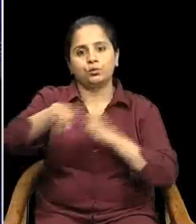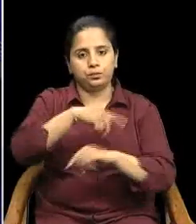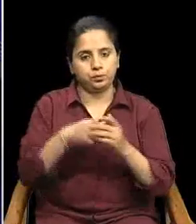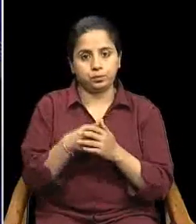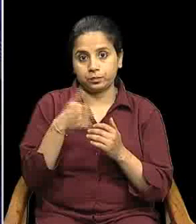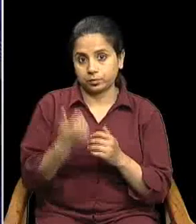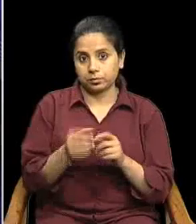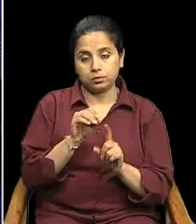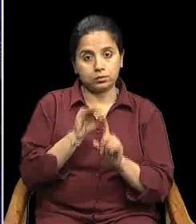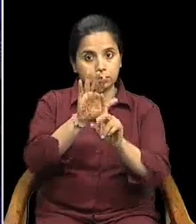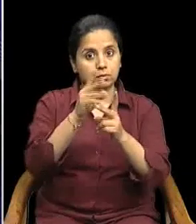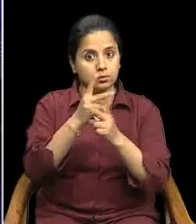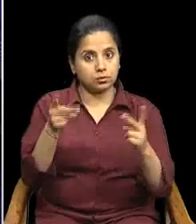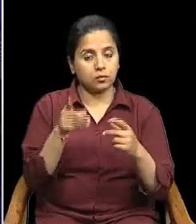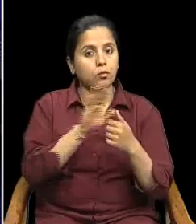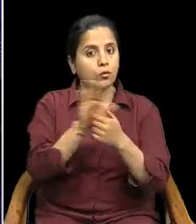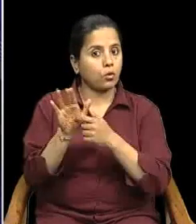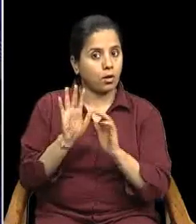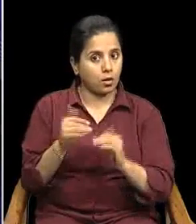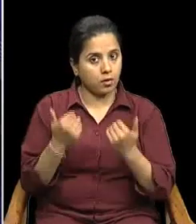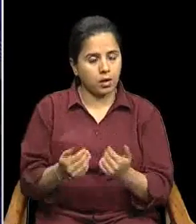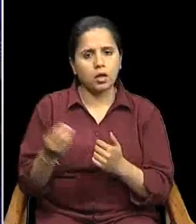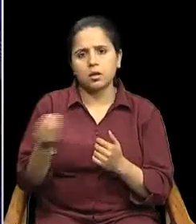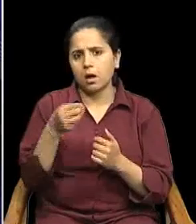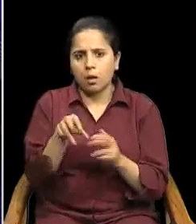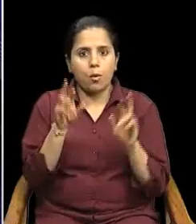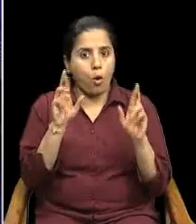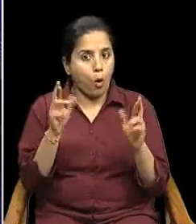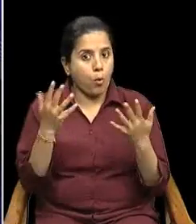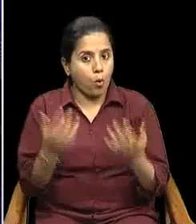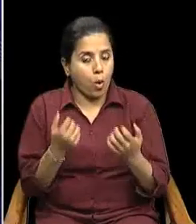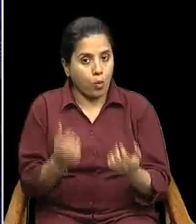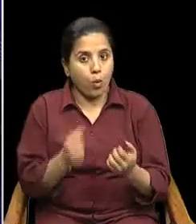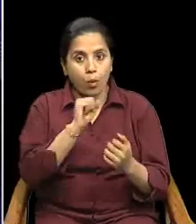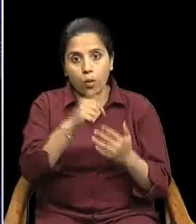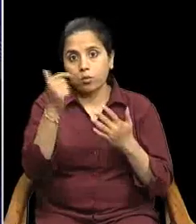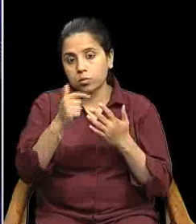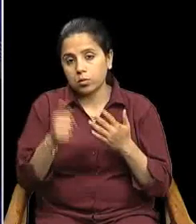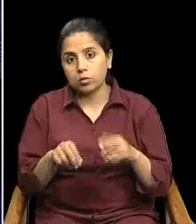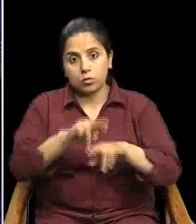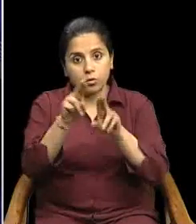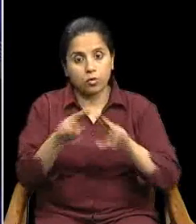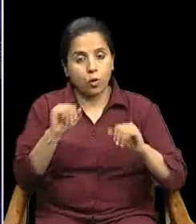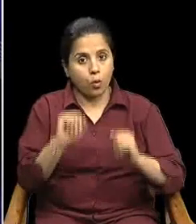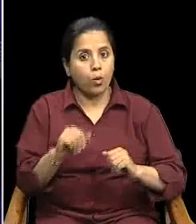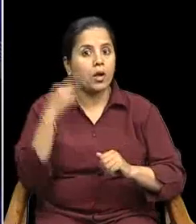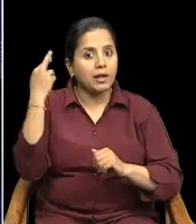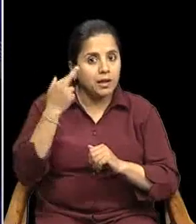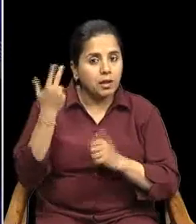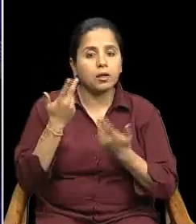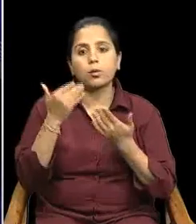these approaches, they demonstrate some expected attributes upon completion of a course or a